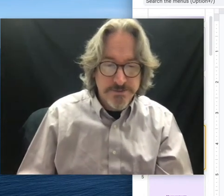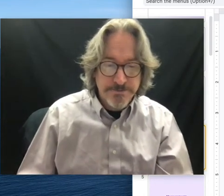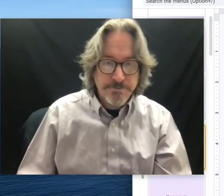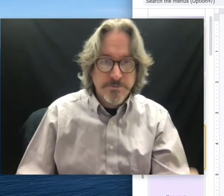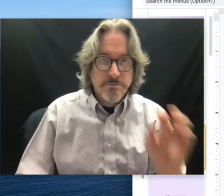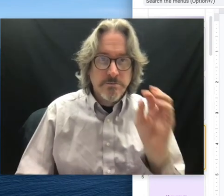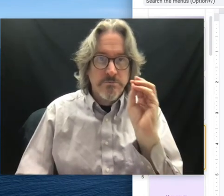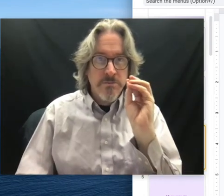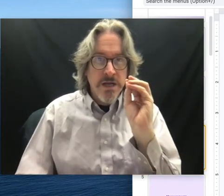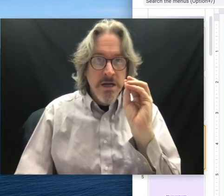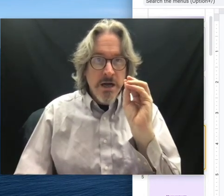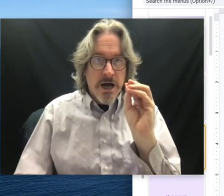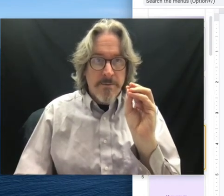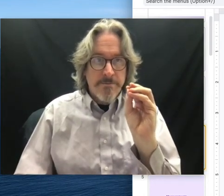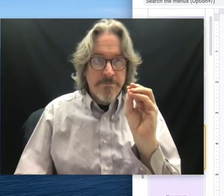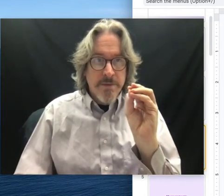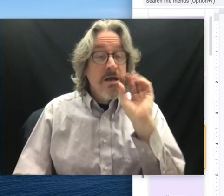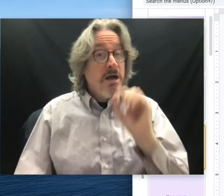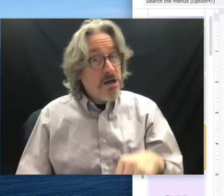ambidextrous.